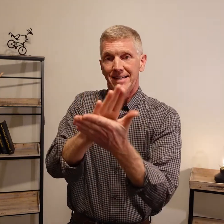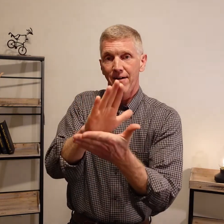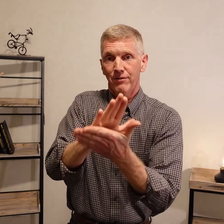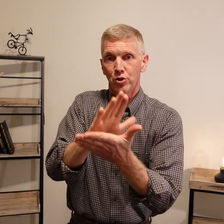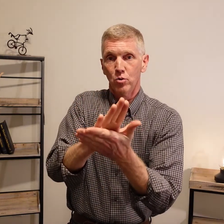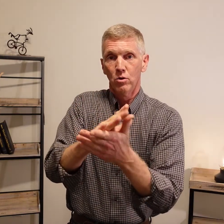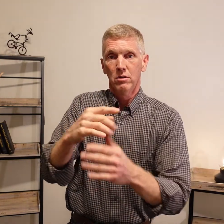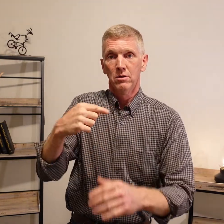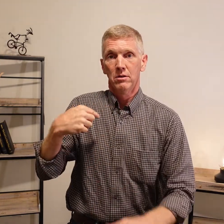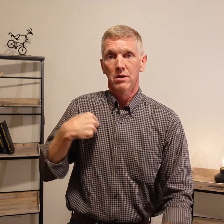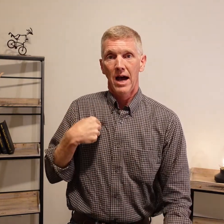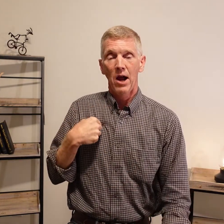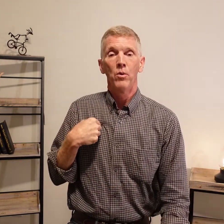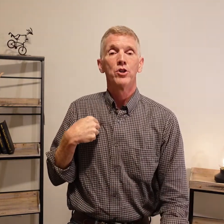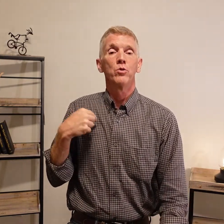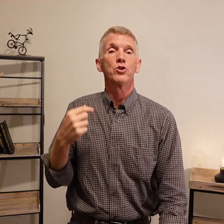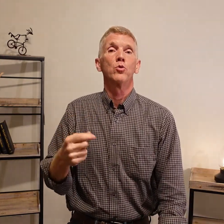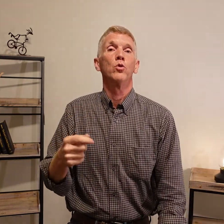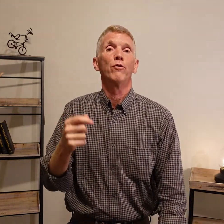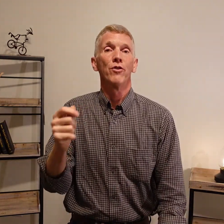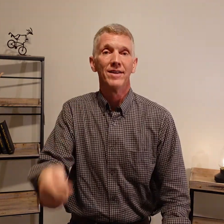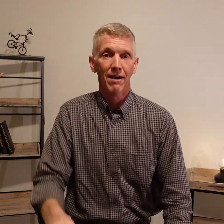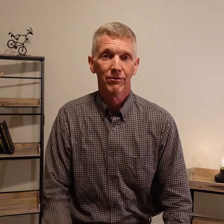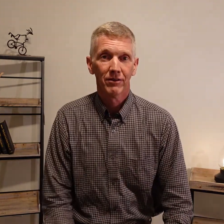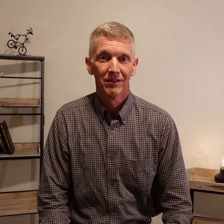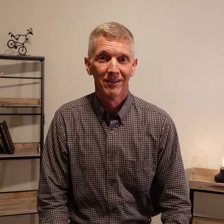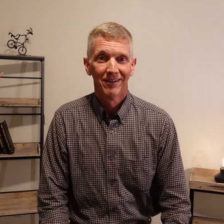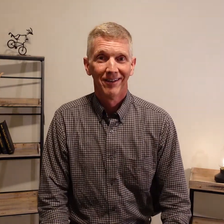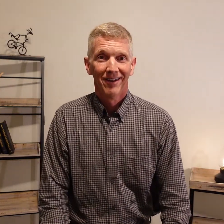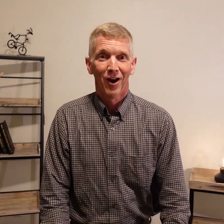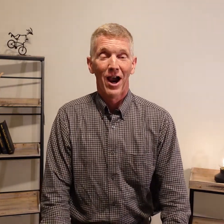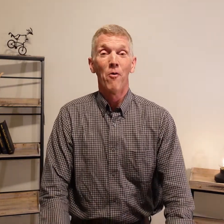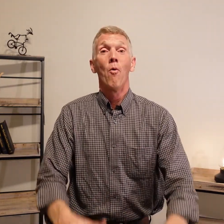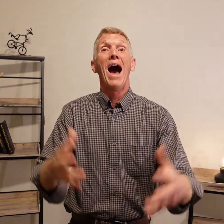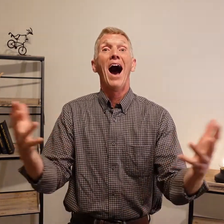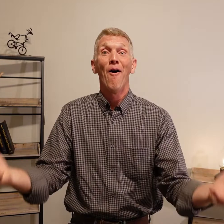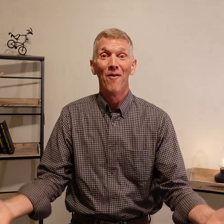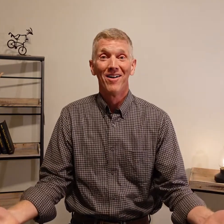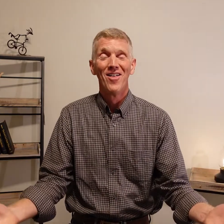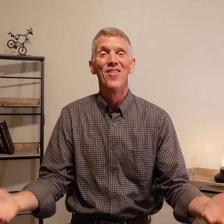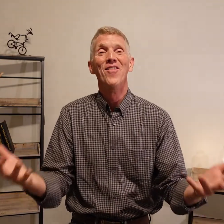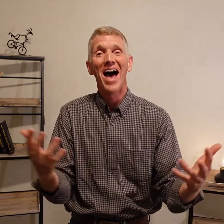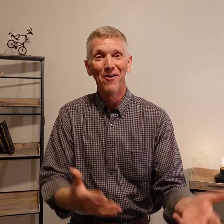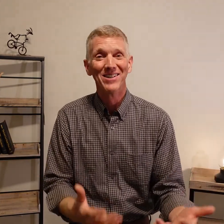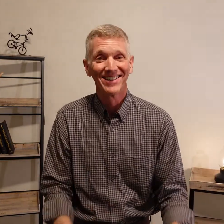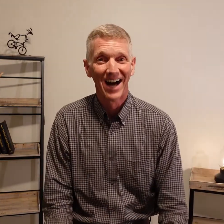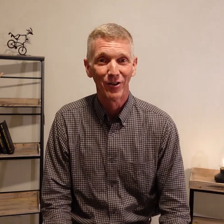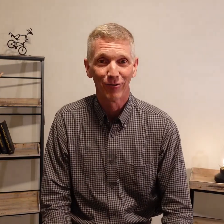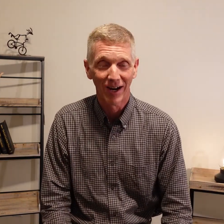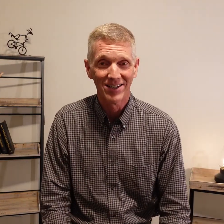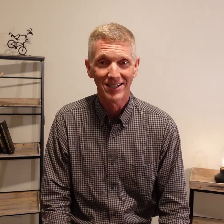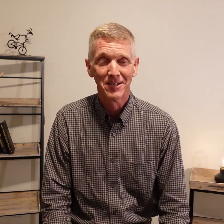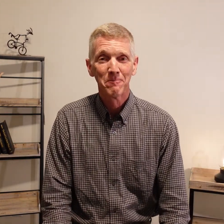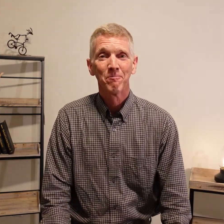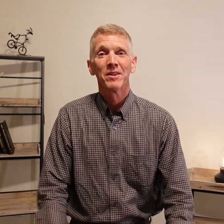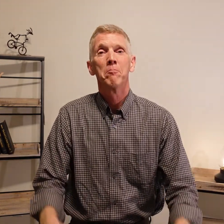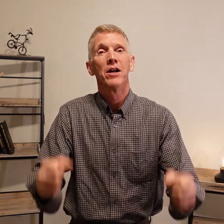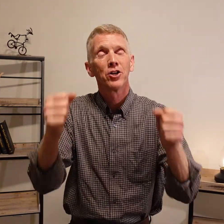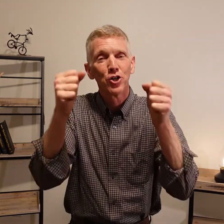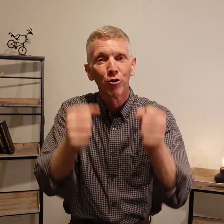Deaf school, I went to a school for the deaf. All right, wow, that was a lot of phrases. But congrats